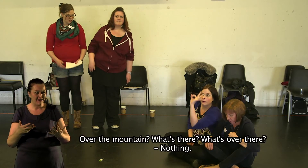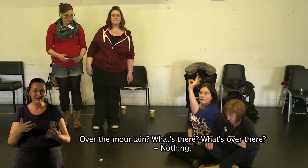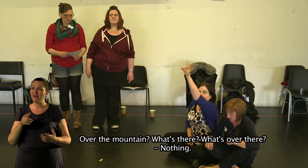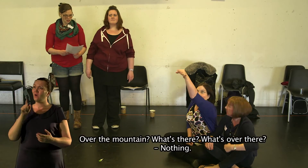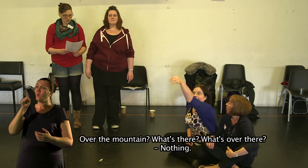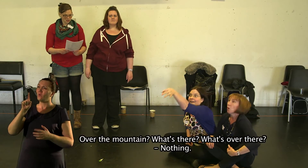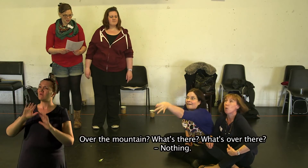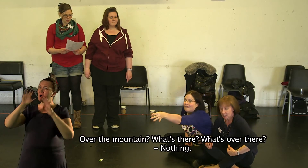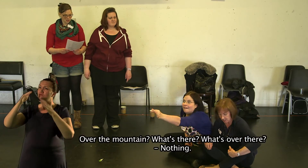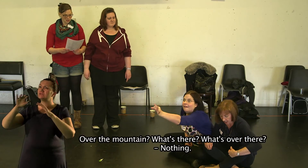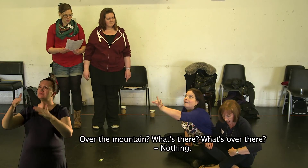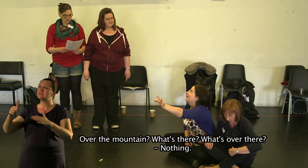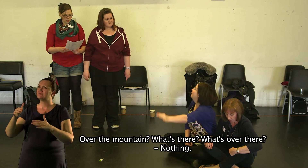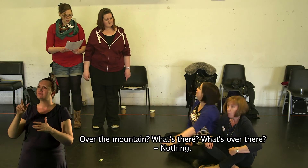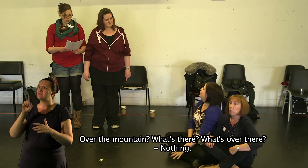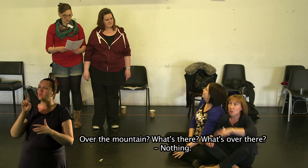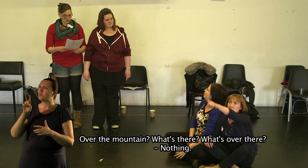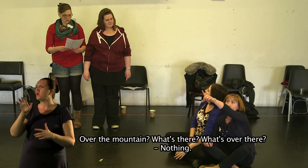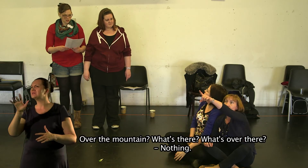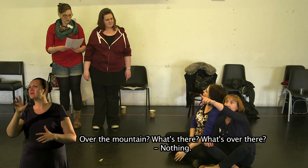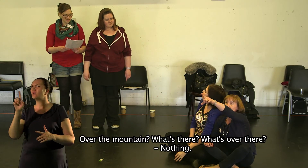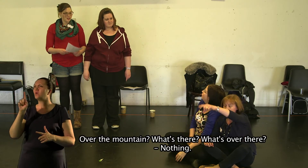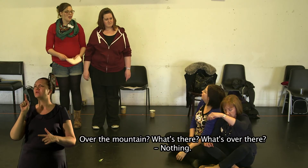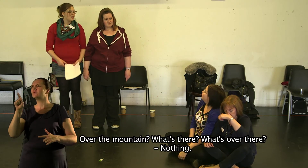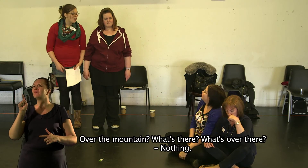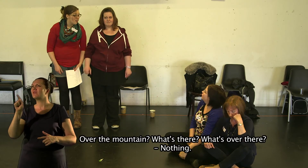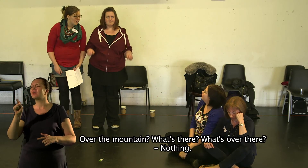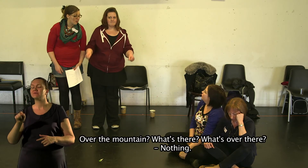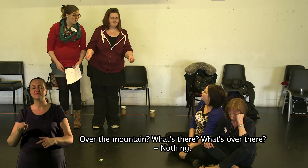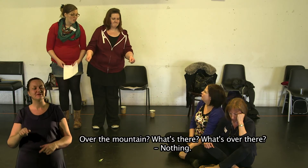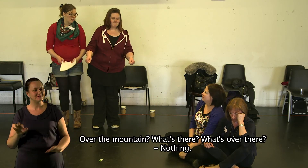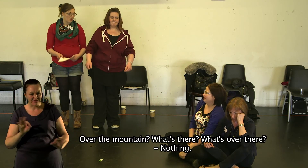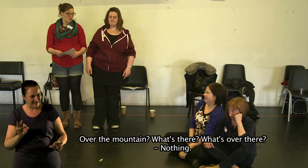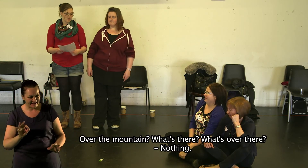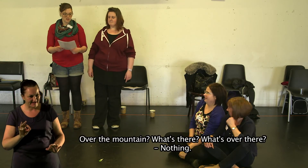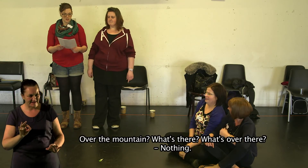the mountain. What's there? What's over there? Nothing.